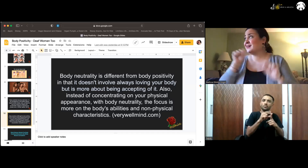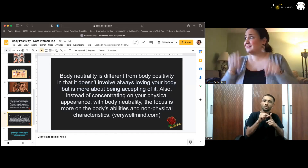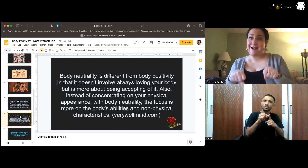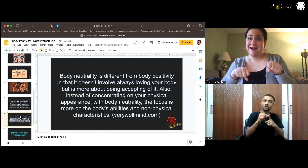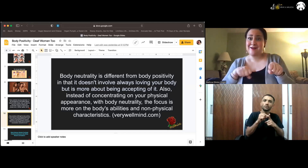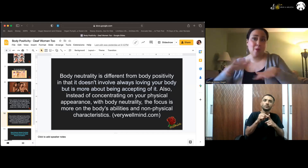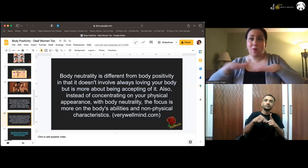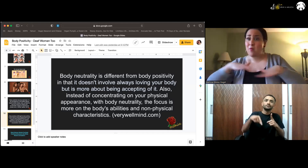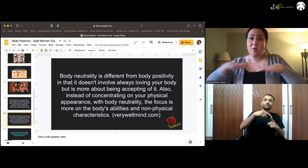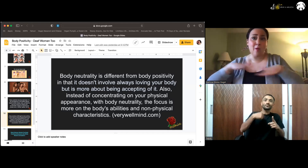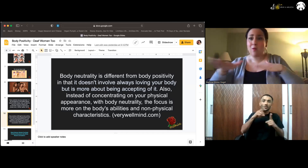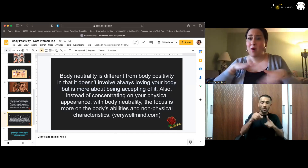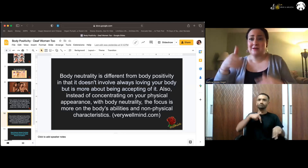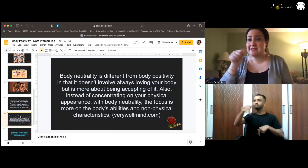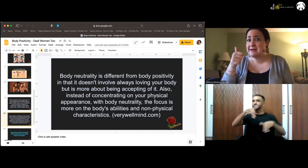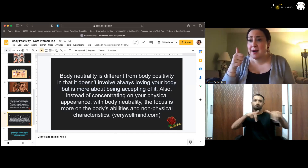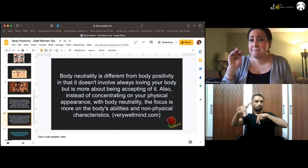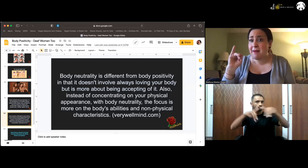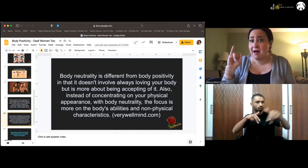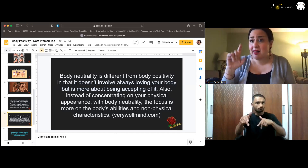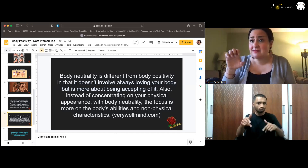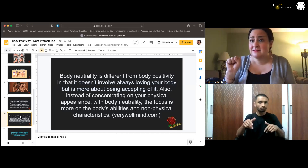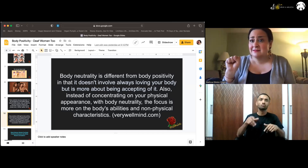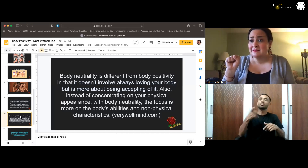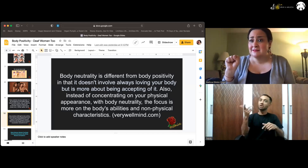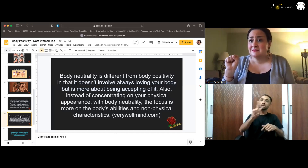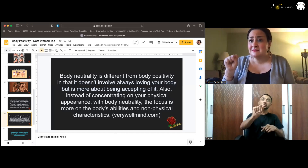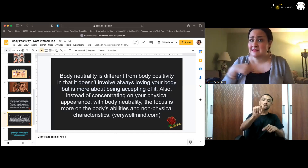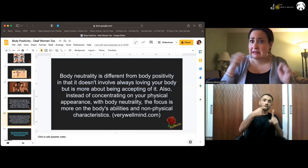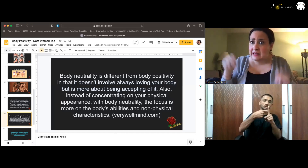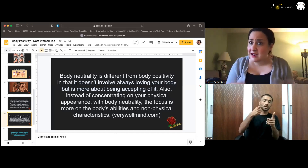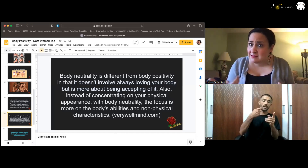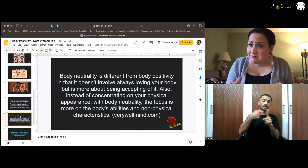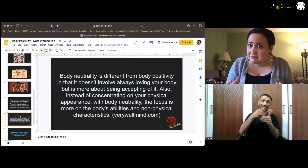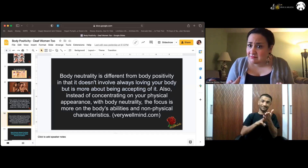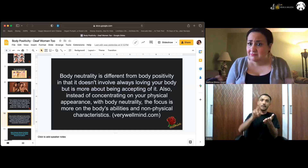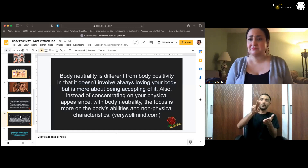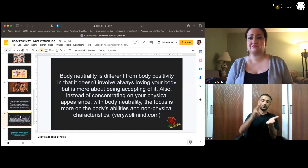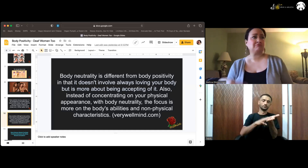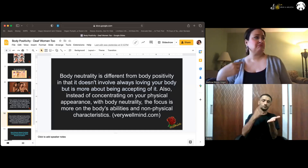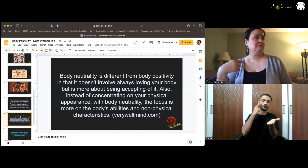should I lose my weight or something. So I did a lot.